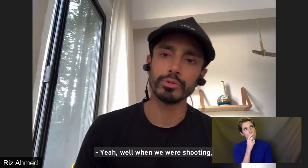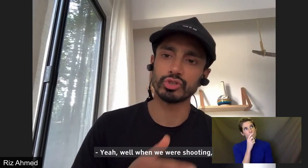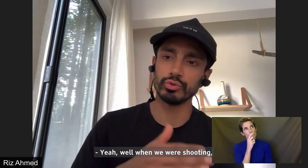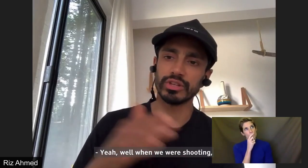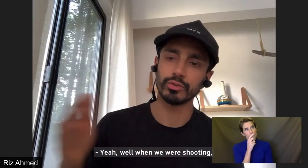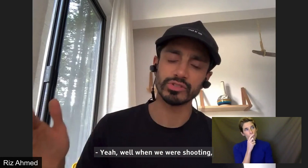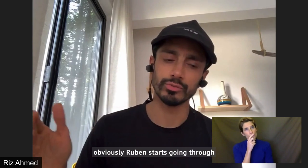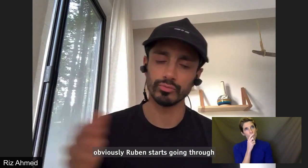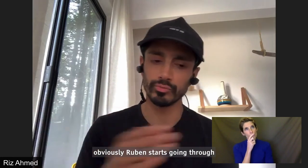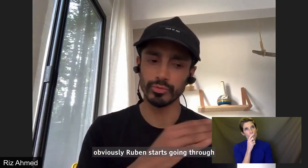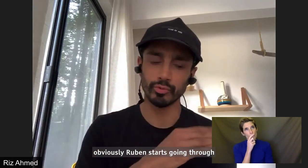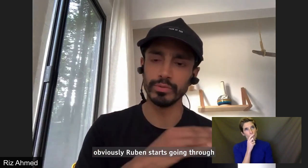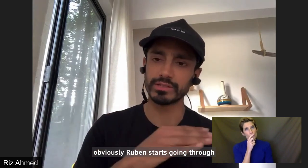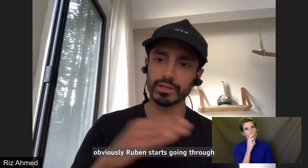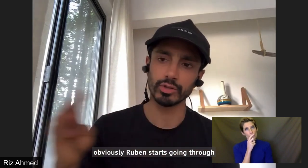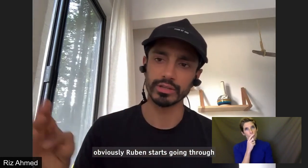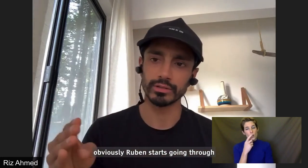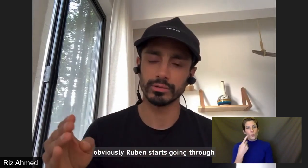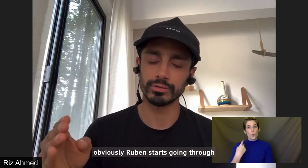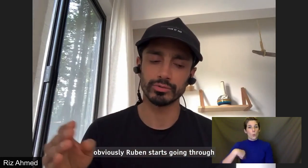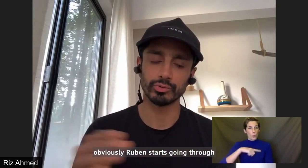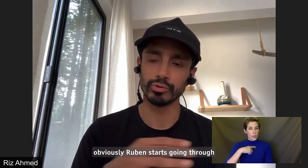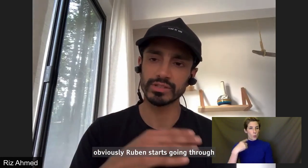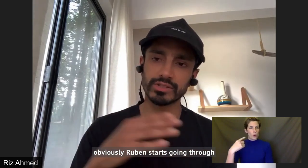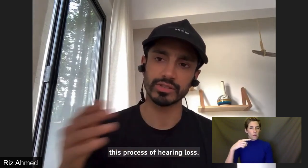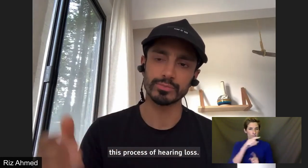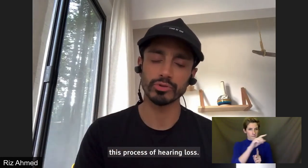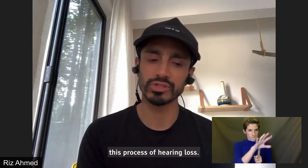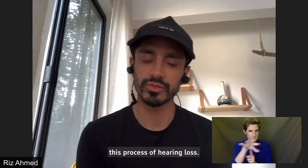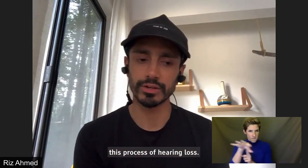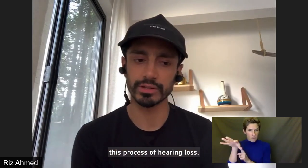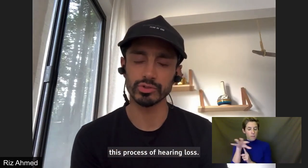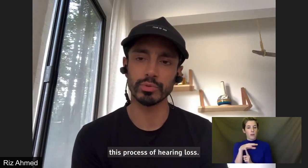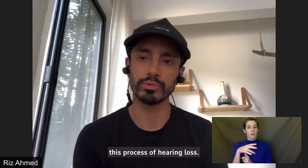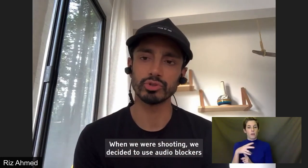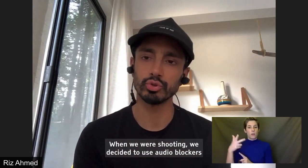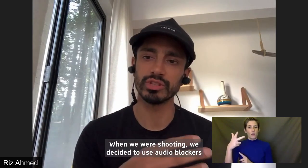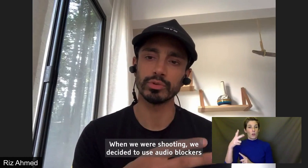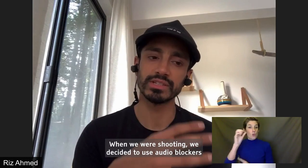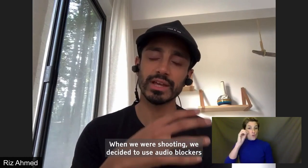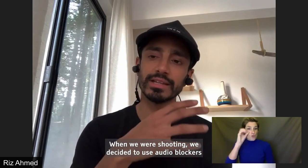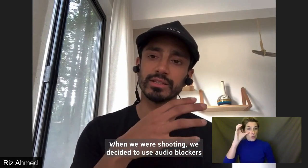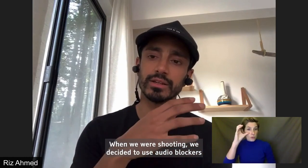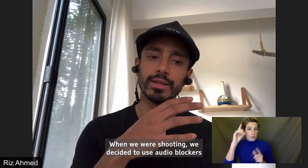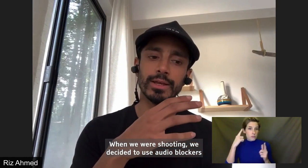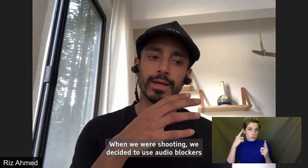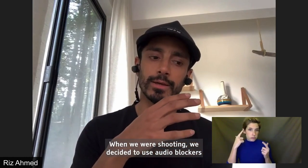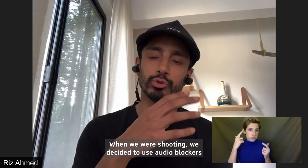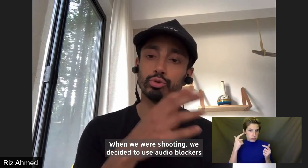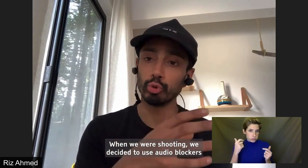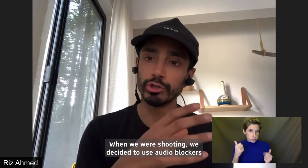you know, when we were shooting, obviously Ruben starts going through this process of hearing loss. When we were shooting, we decided